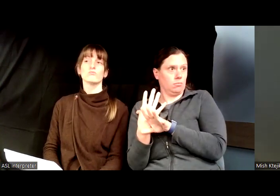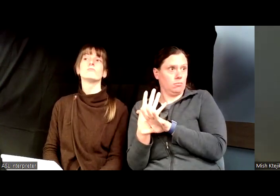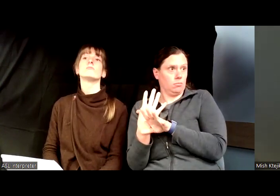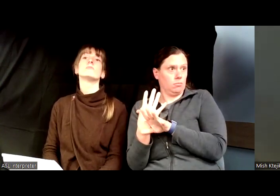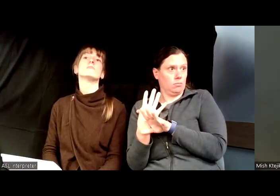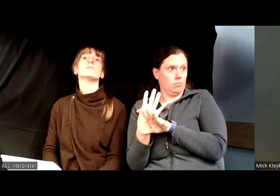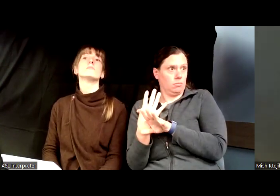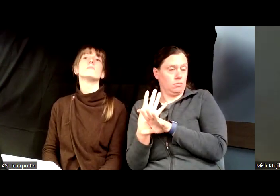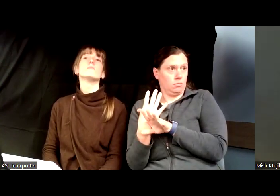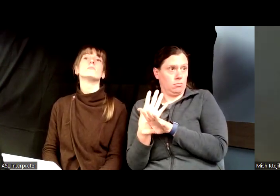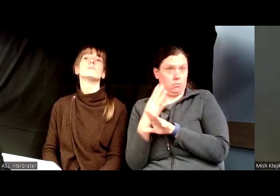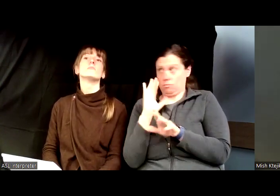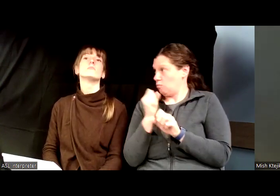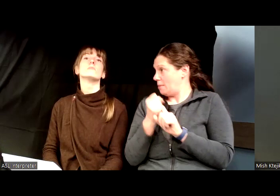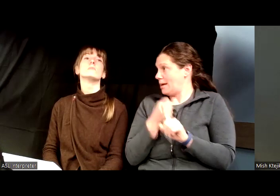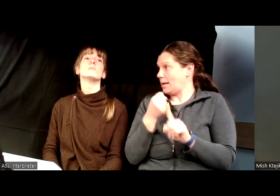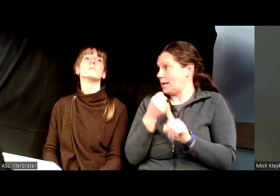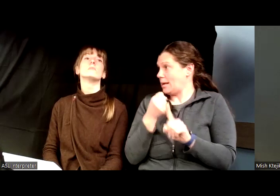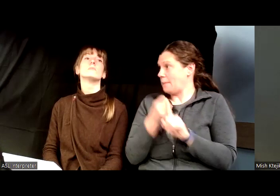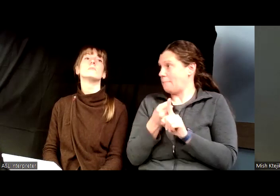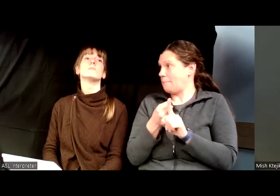run the meeting from a virtual Zoom